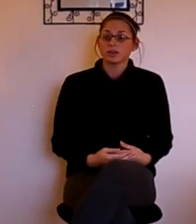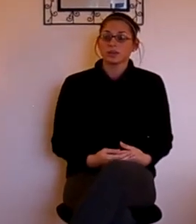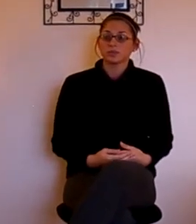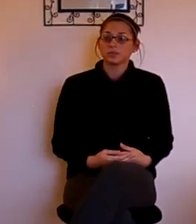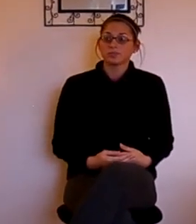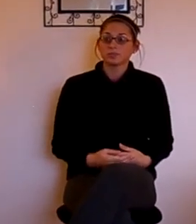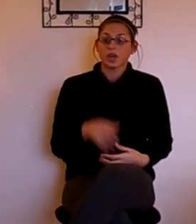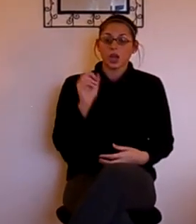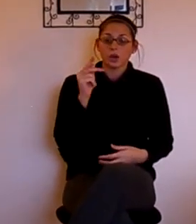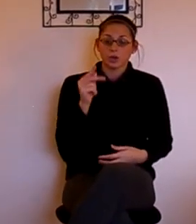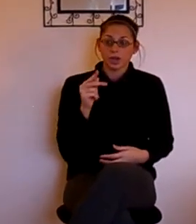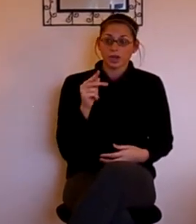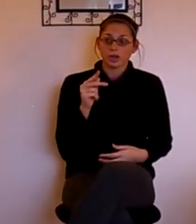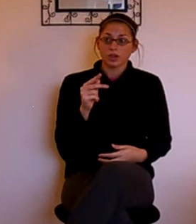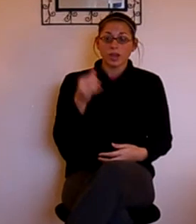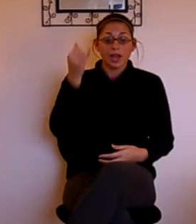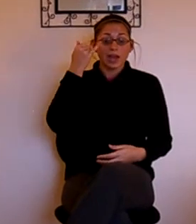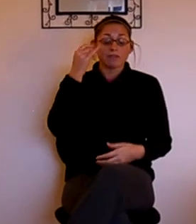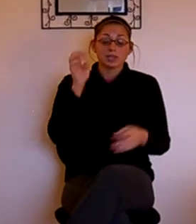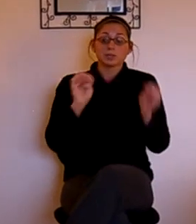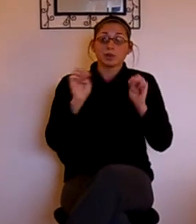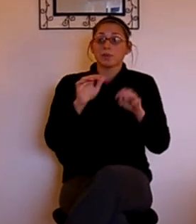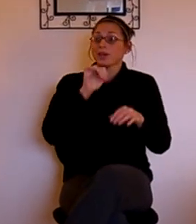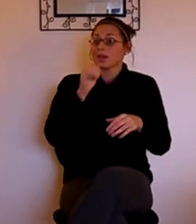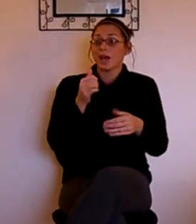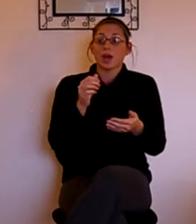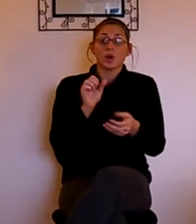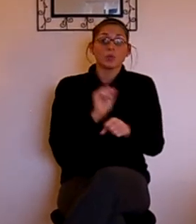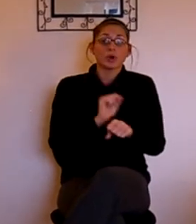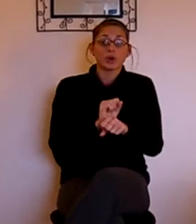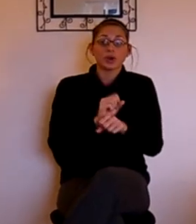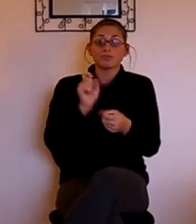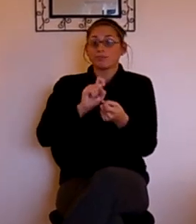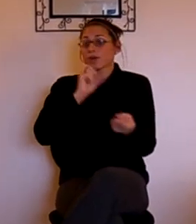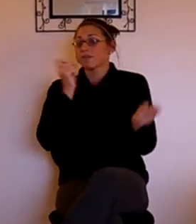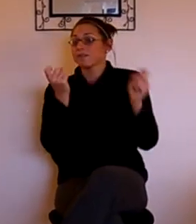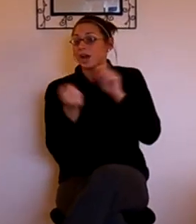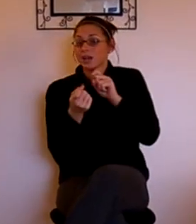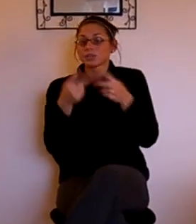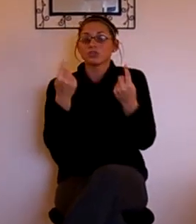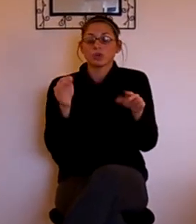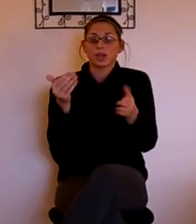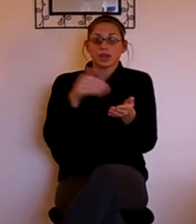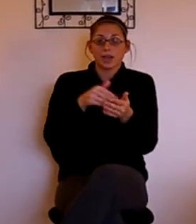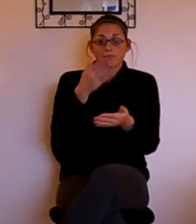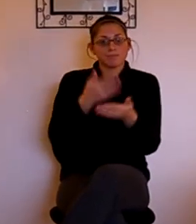Okay, and like I said, if your experiment doesn't work, revise it and try again. That's a big part of science.